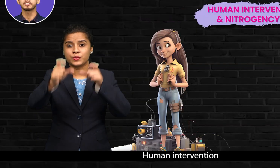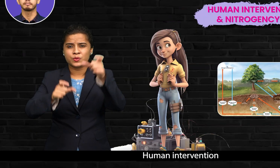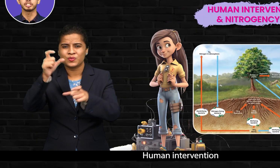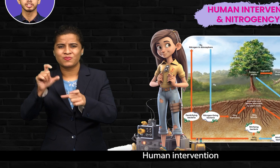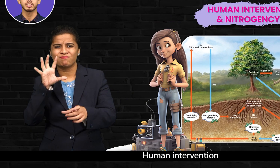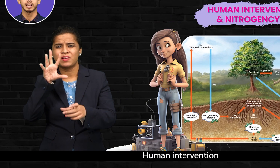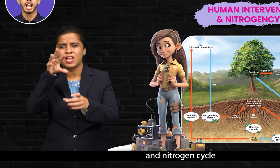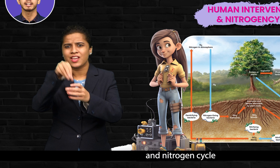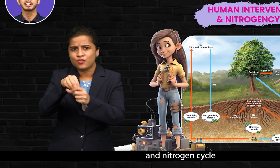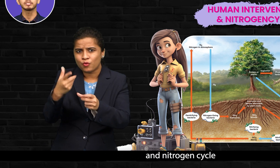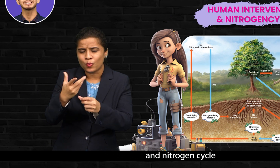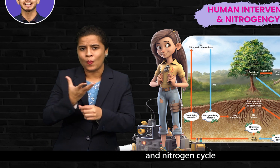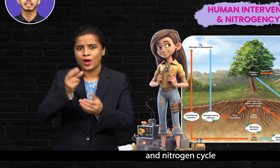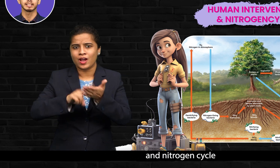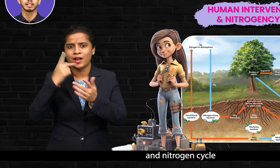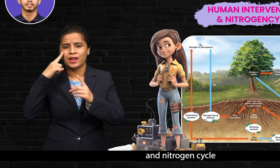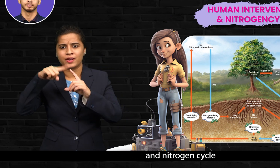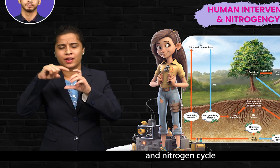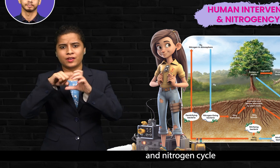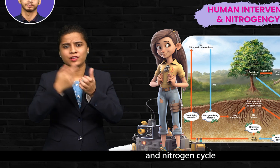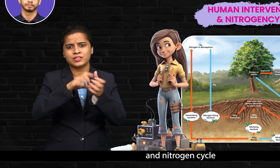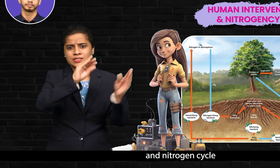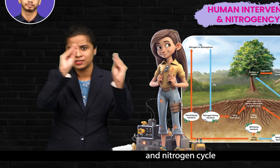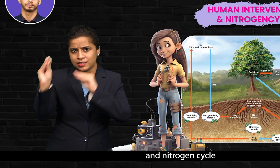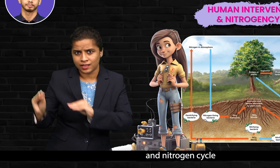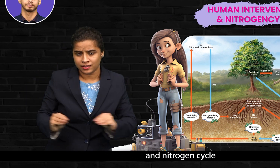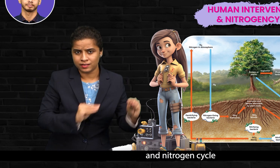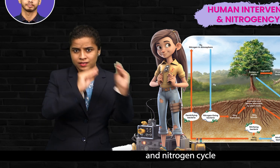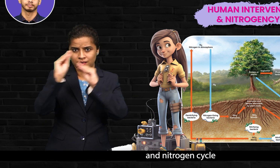Human intervention and nitrogen cycle.